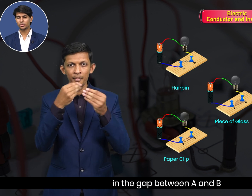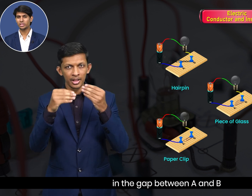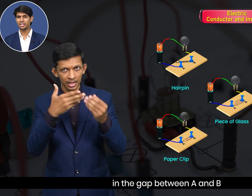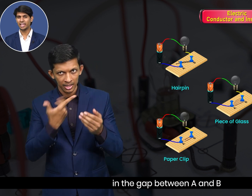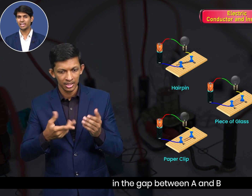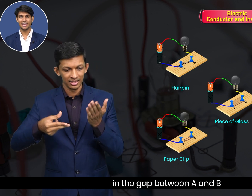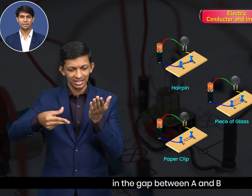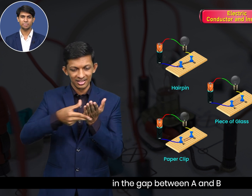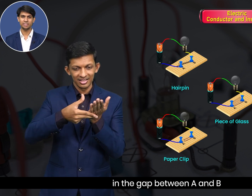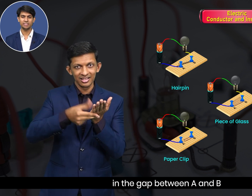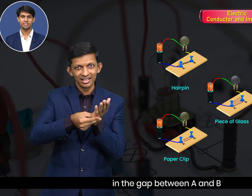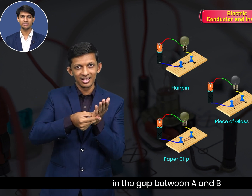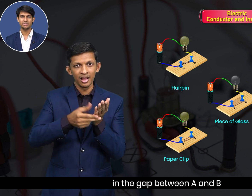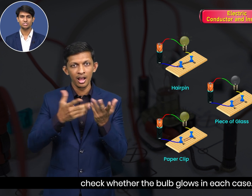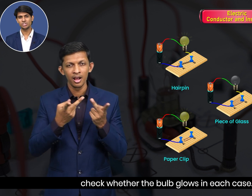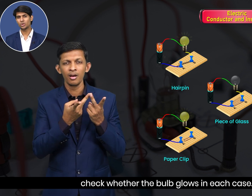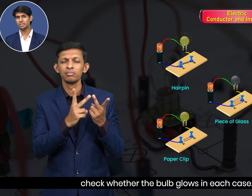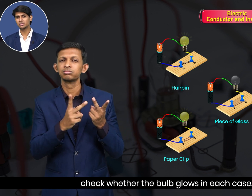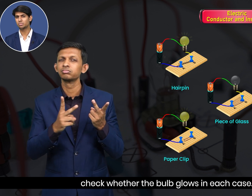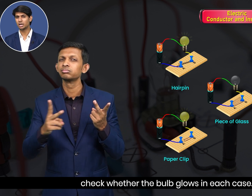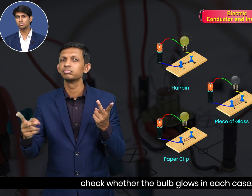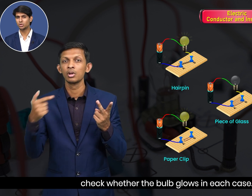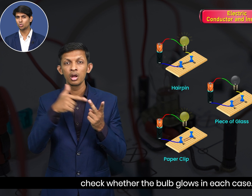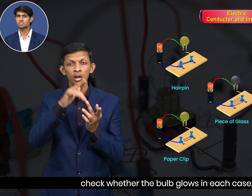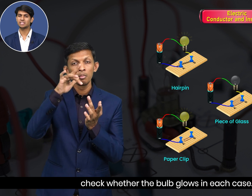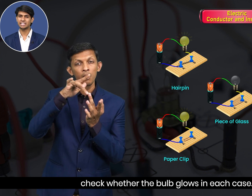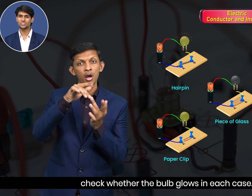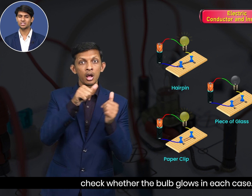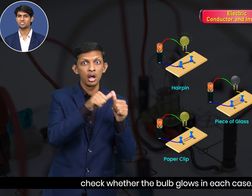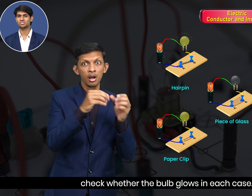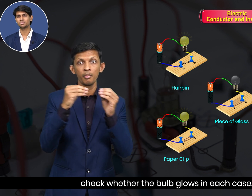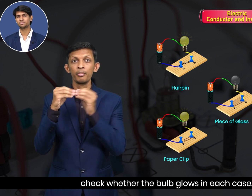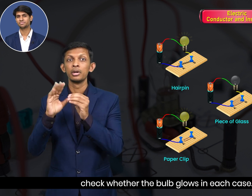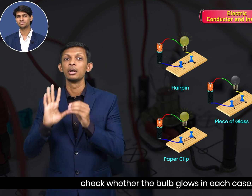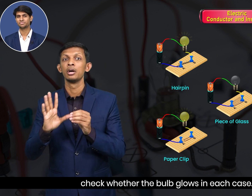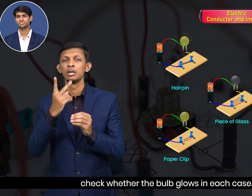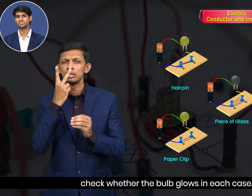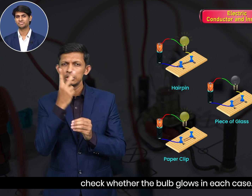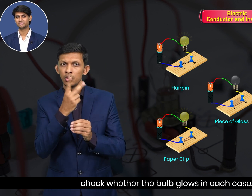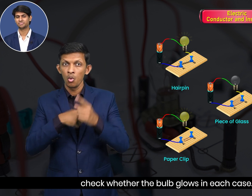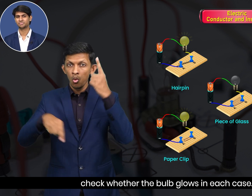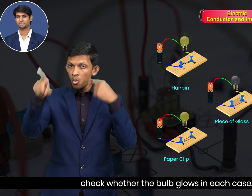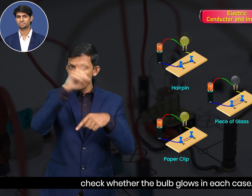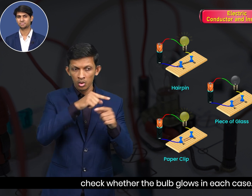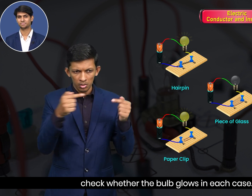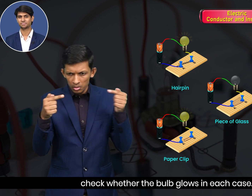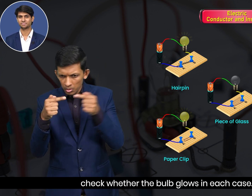gap between A and B, check whether the bulb glows in each case.